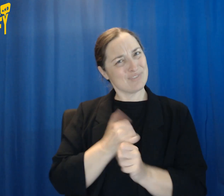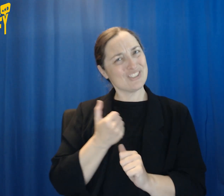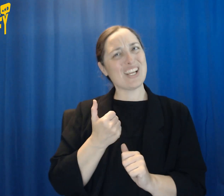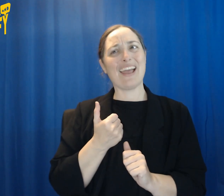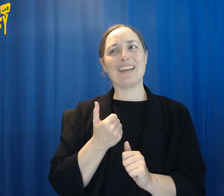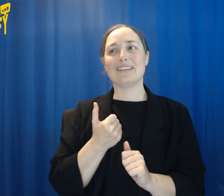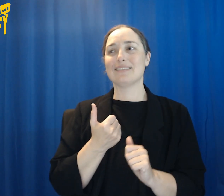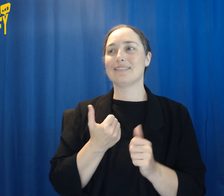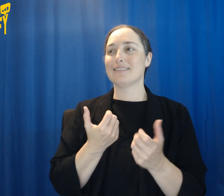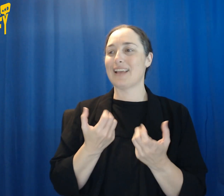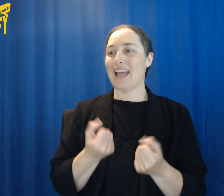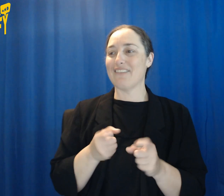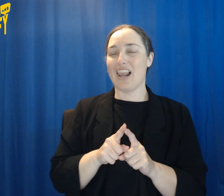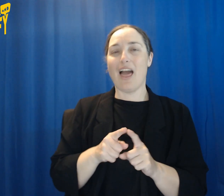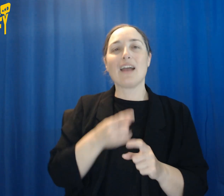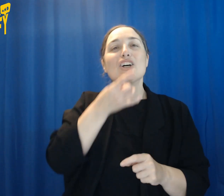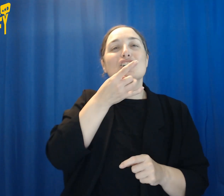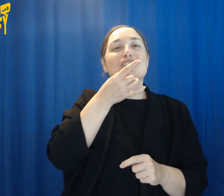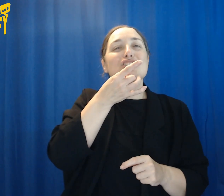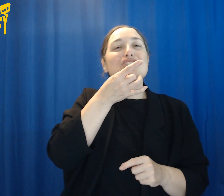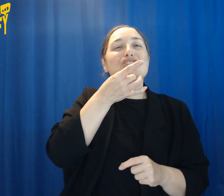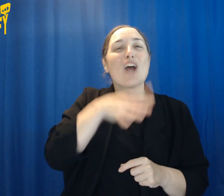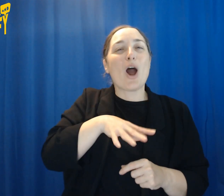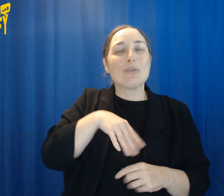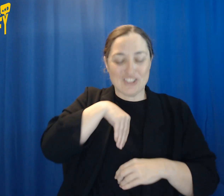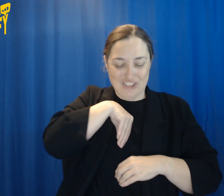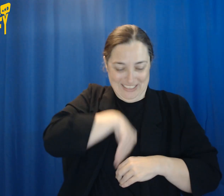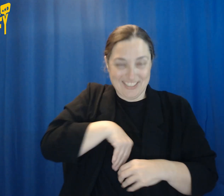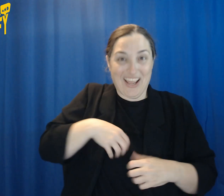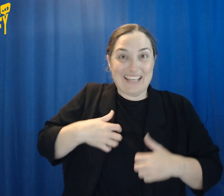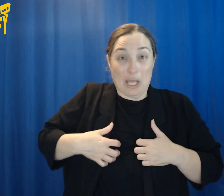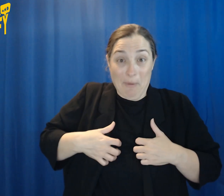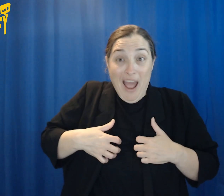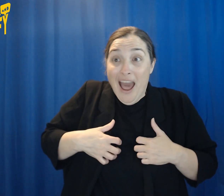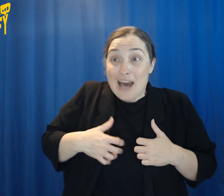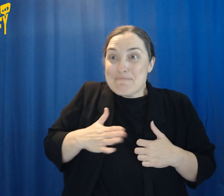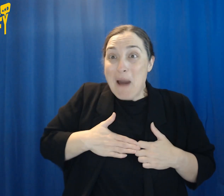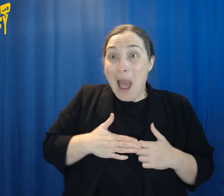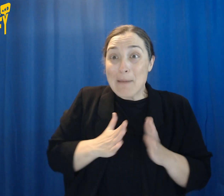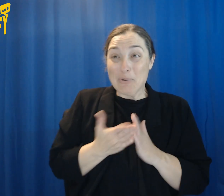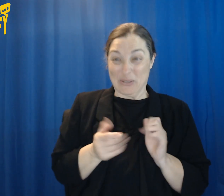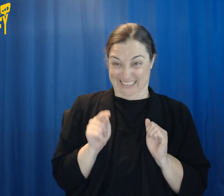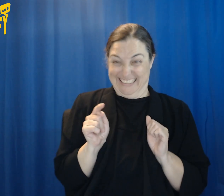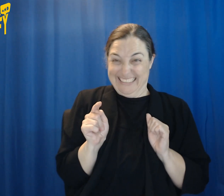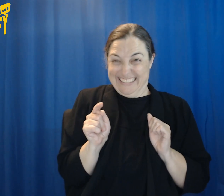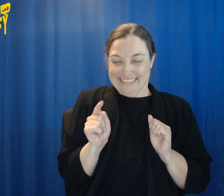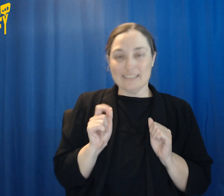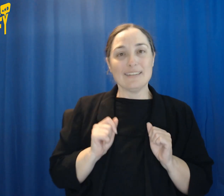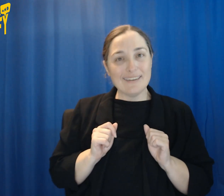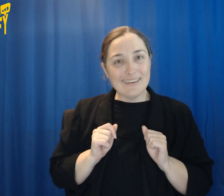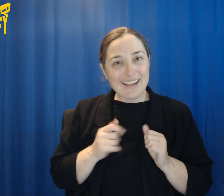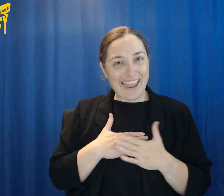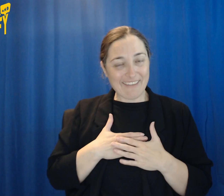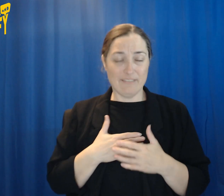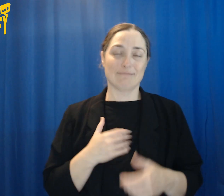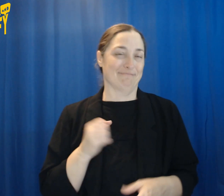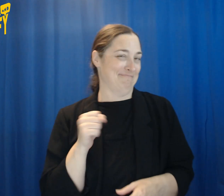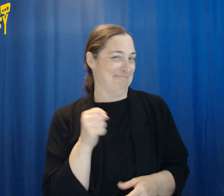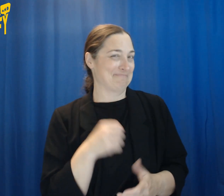like childlike excitement that it finally happened and it's out there. Yeah, it is. That